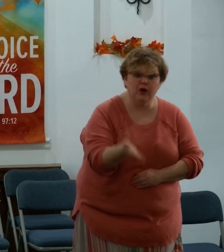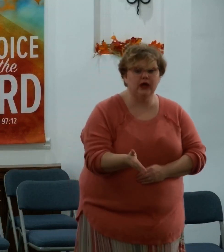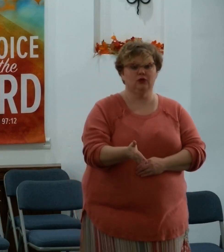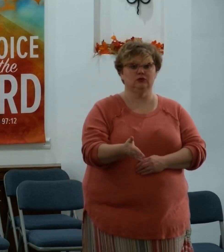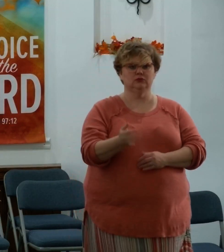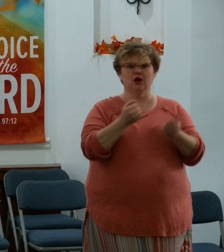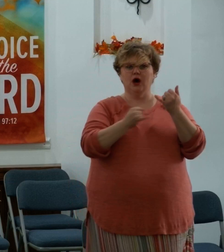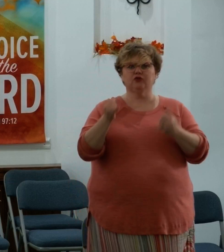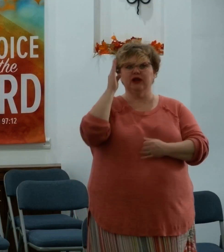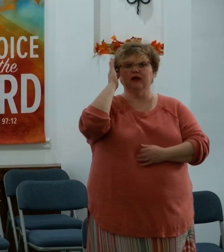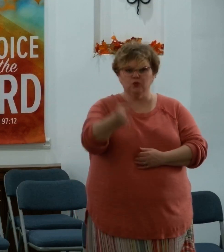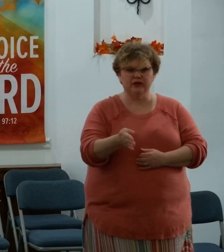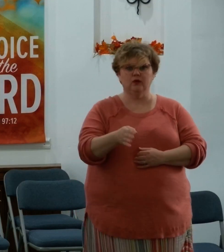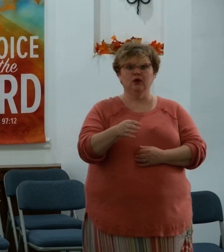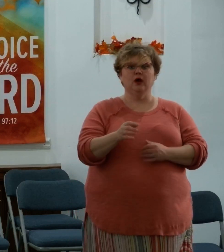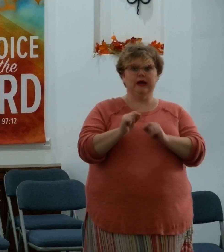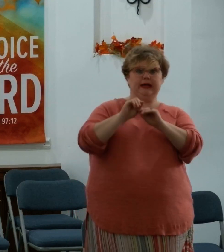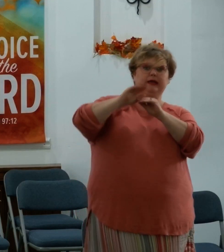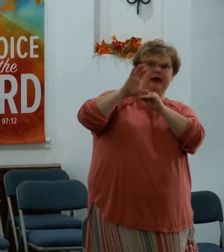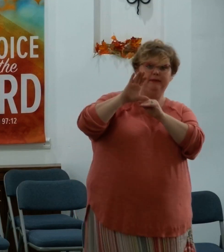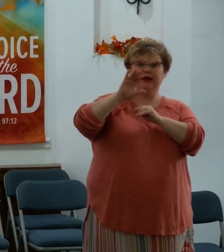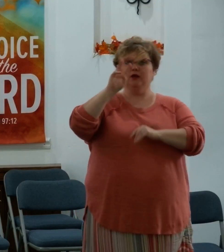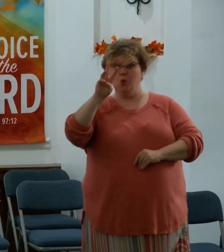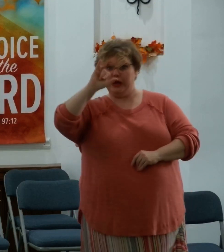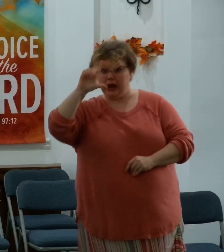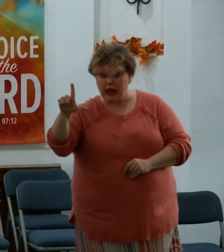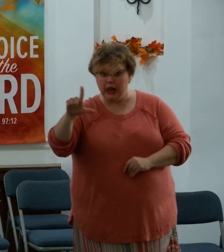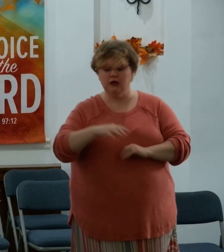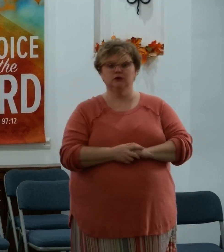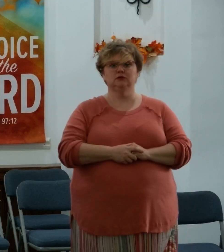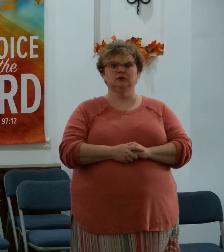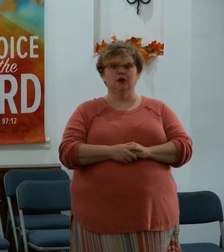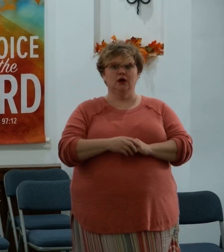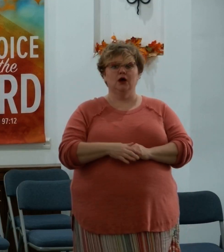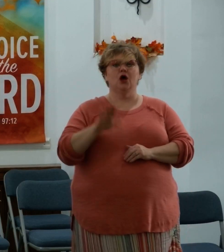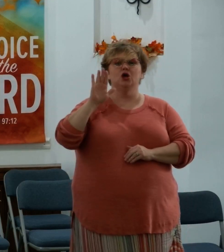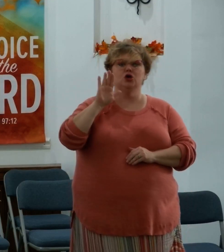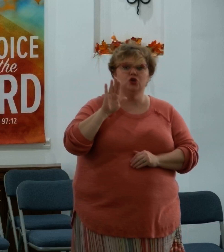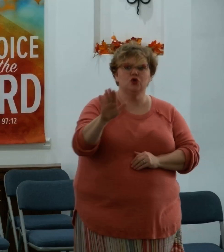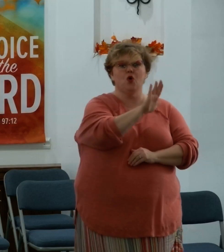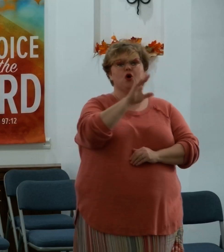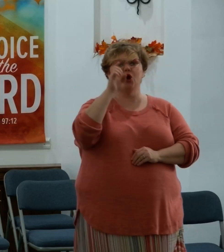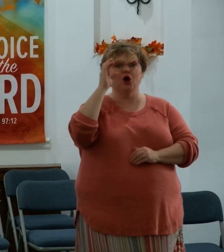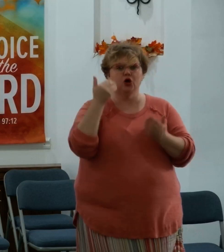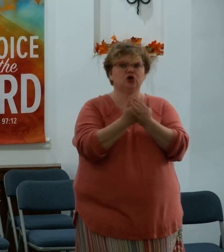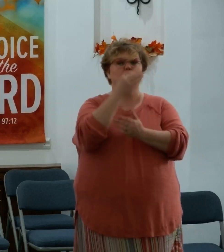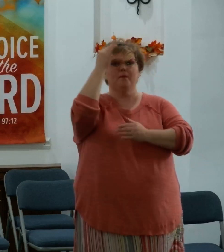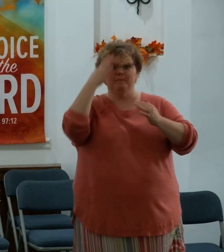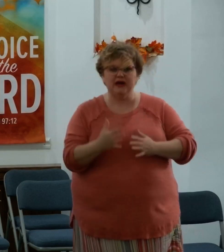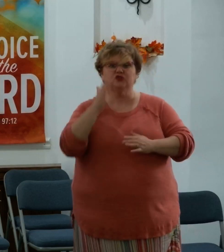underline will, capitalize will, highlight the word will. Under your new pastor, Union Baptist